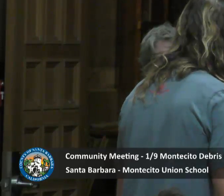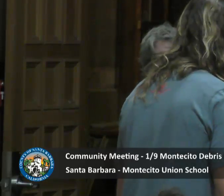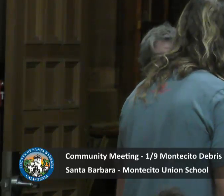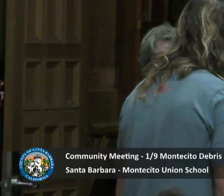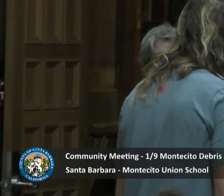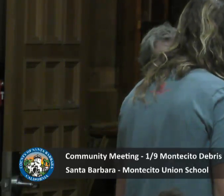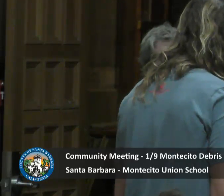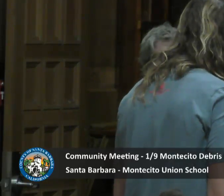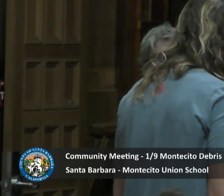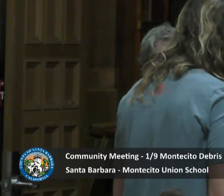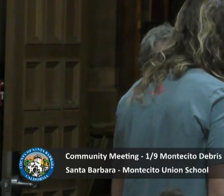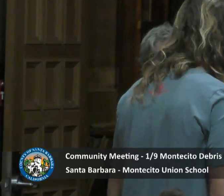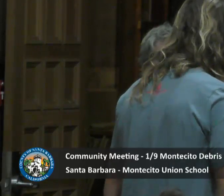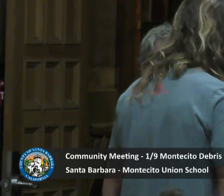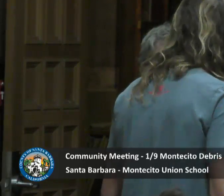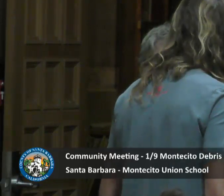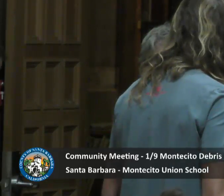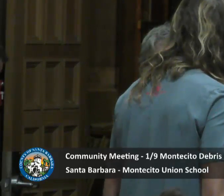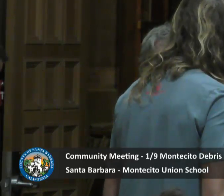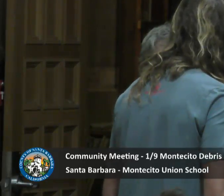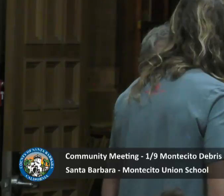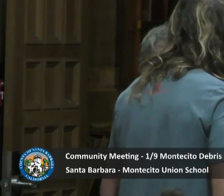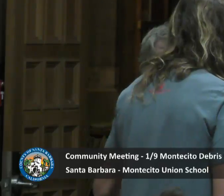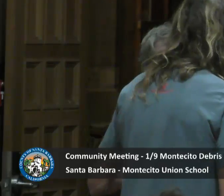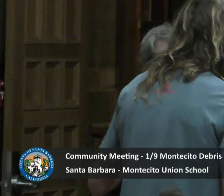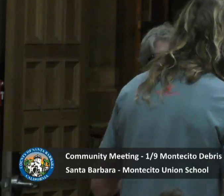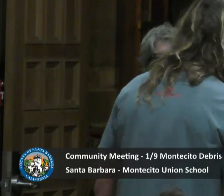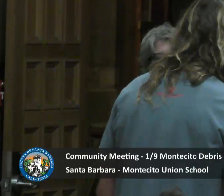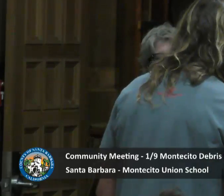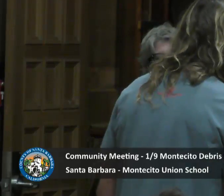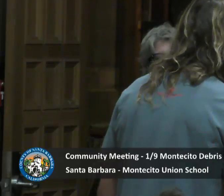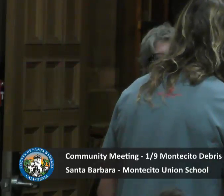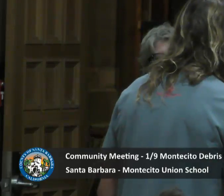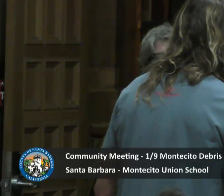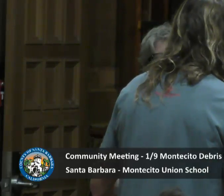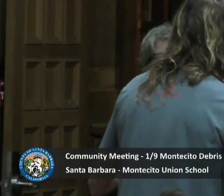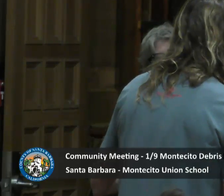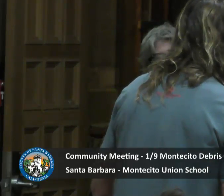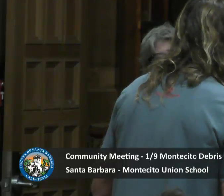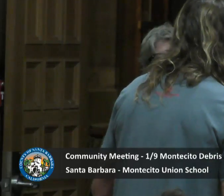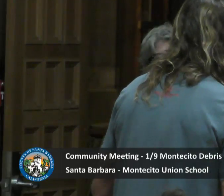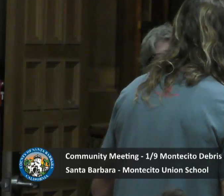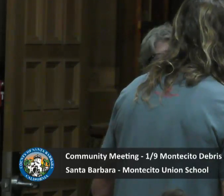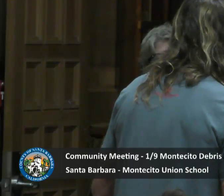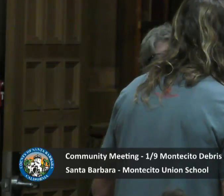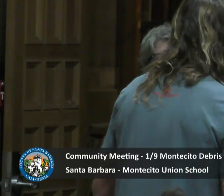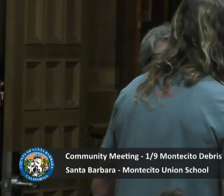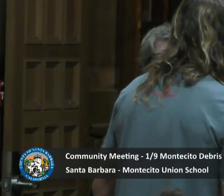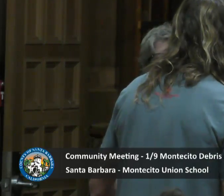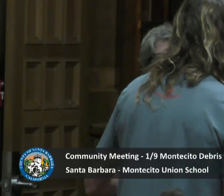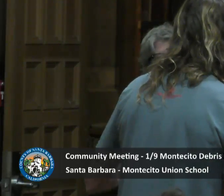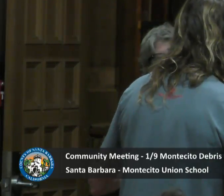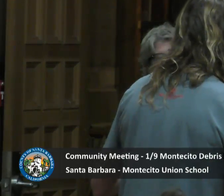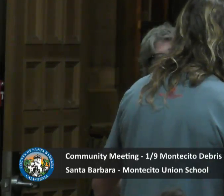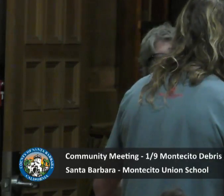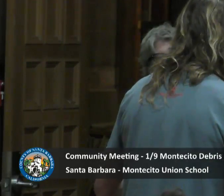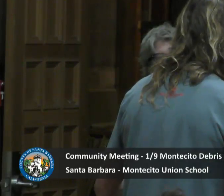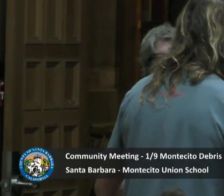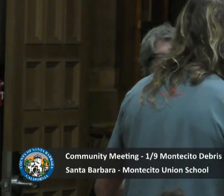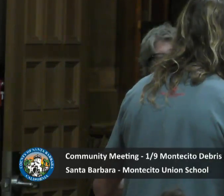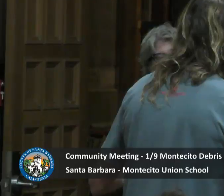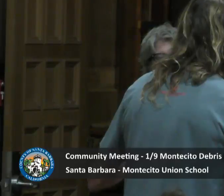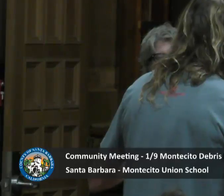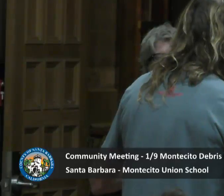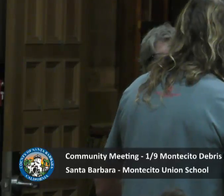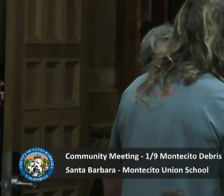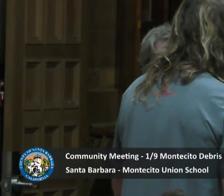After that, okay, we're out. 5 minutes later, search and rescue shows up. 3-man